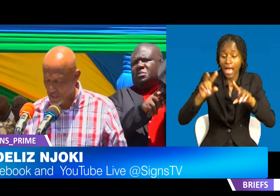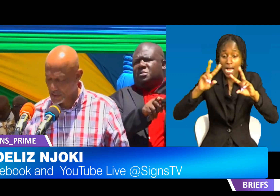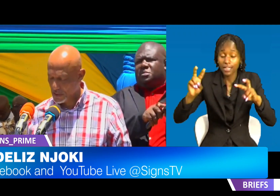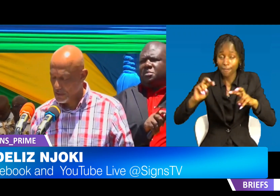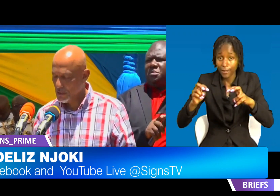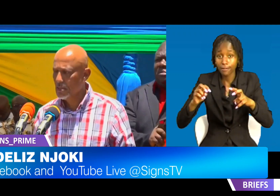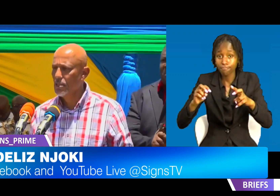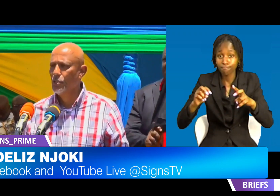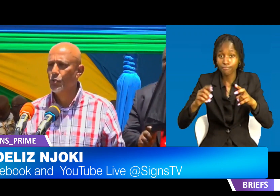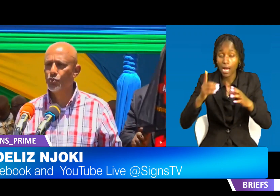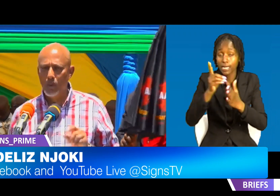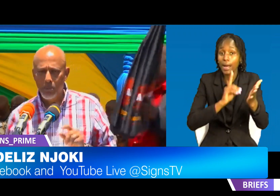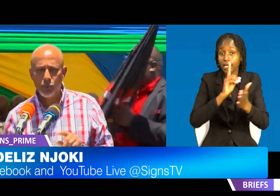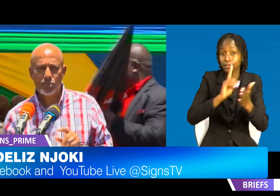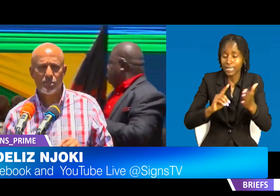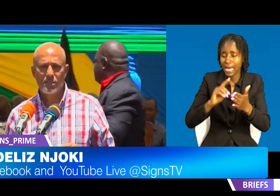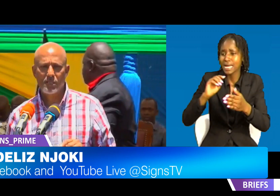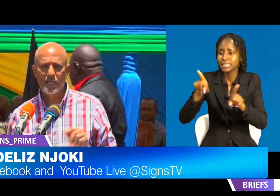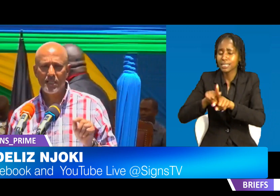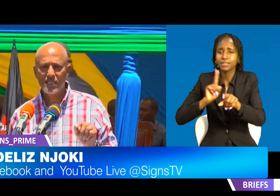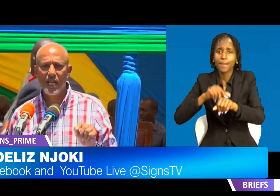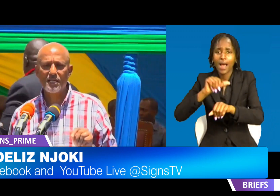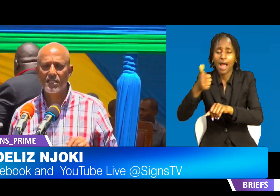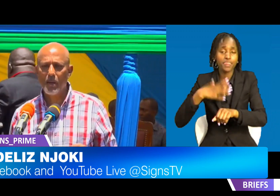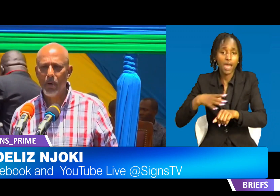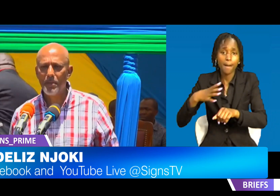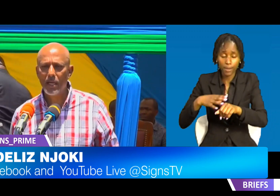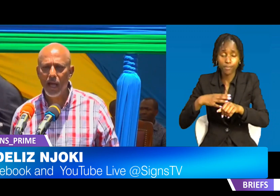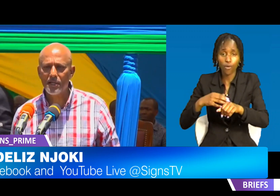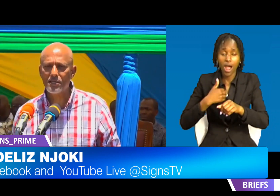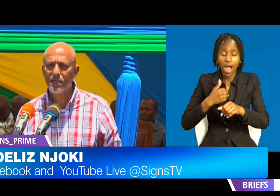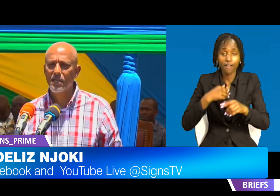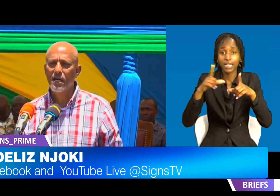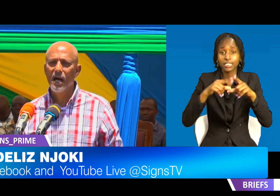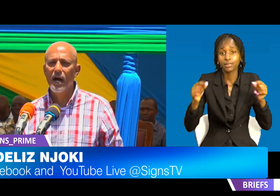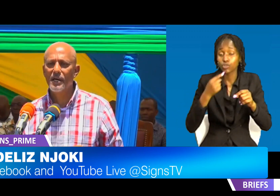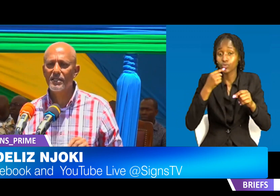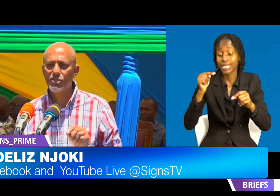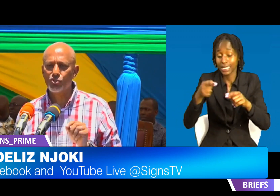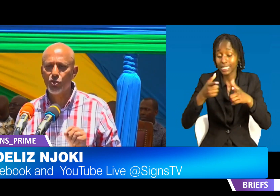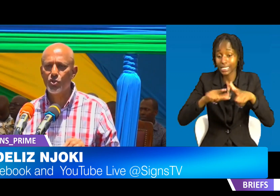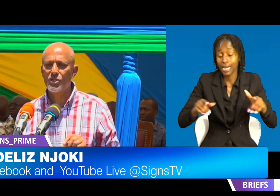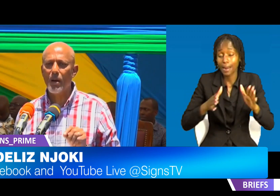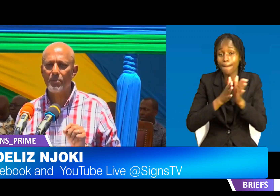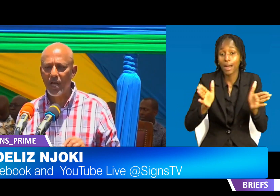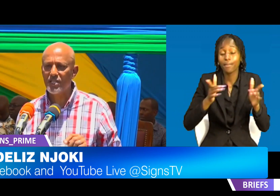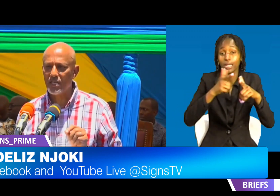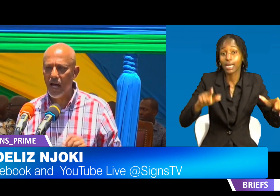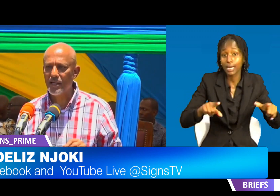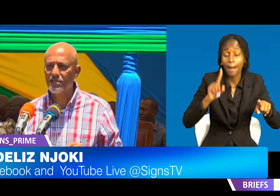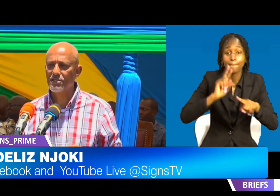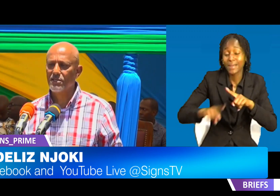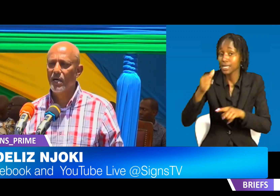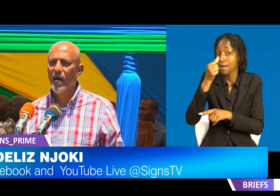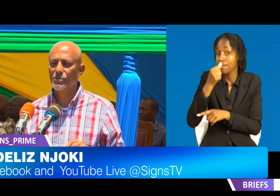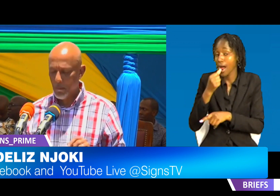statements to support that this land is a public land and is not a private land as